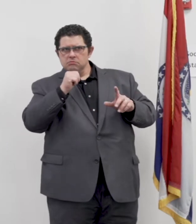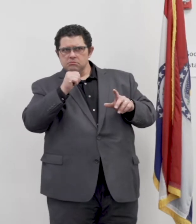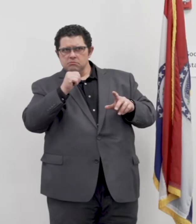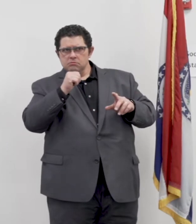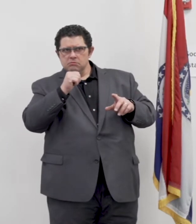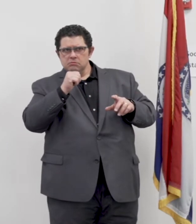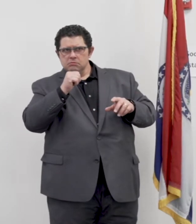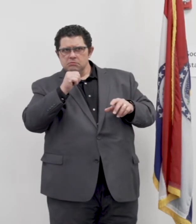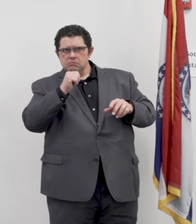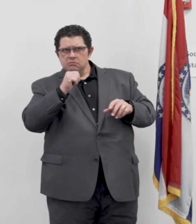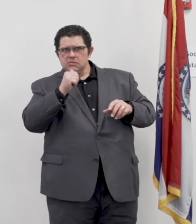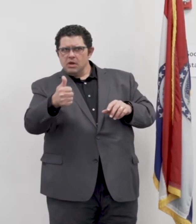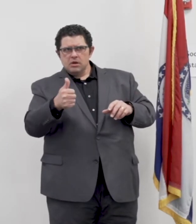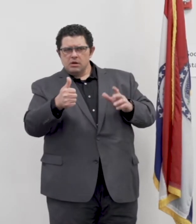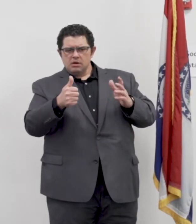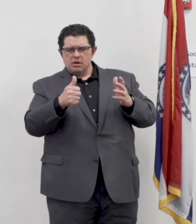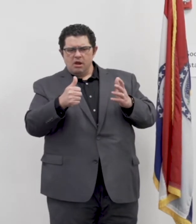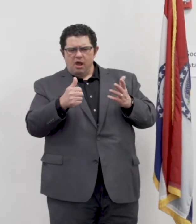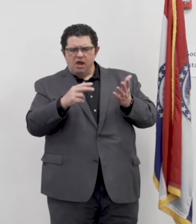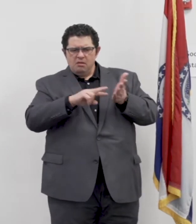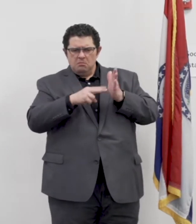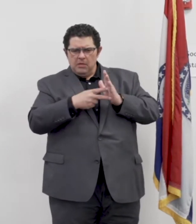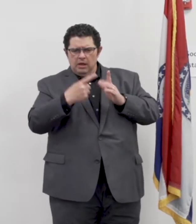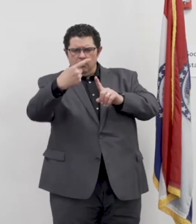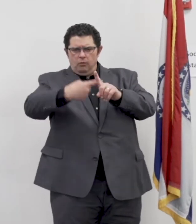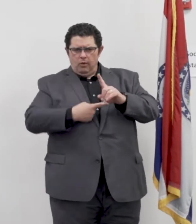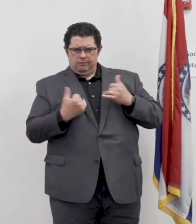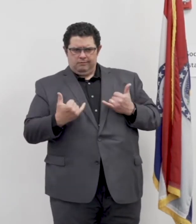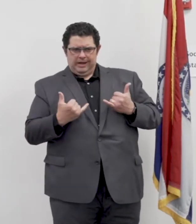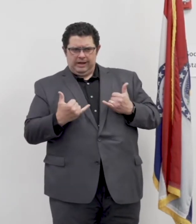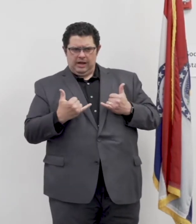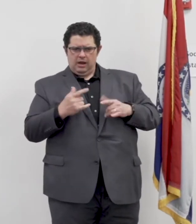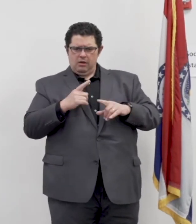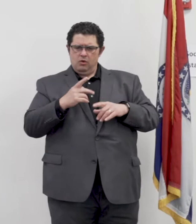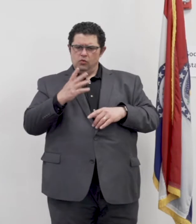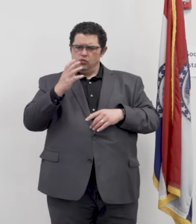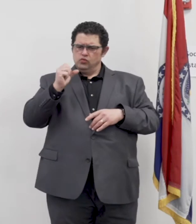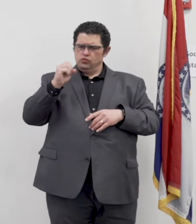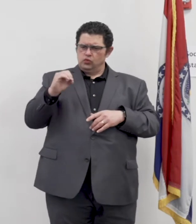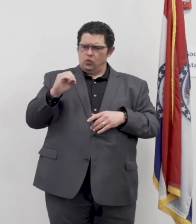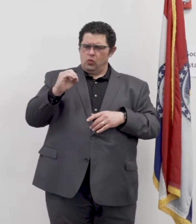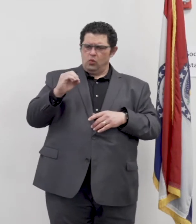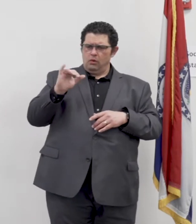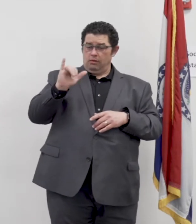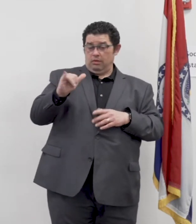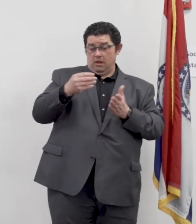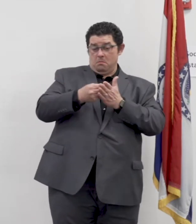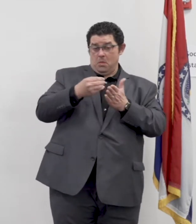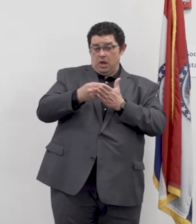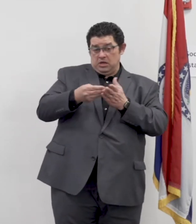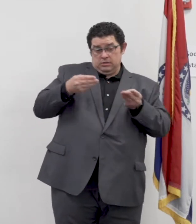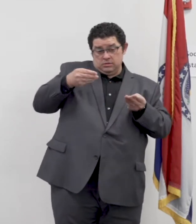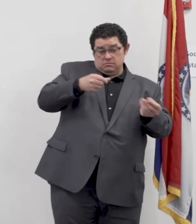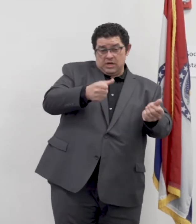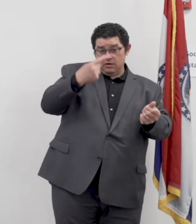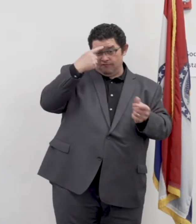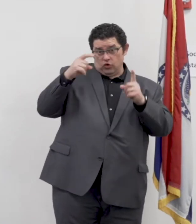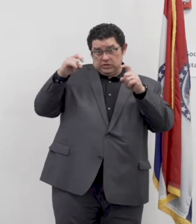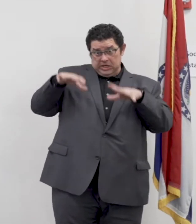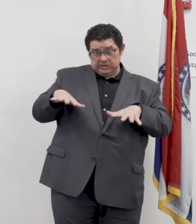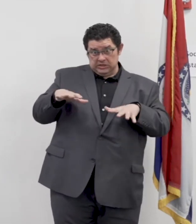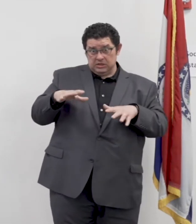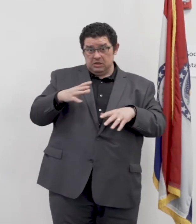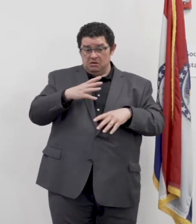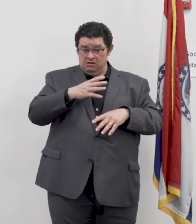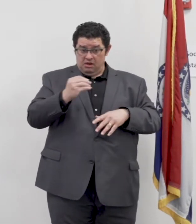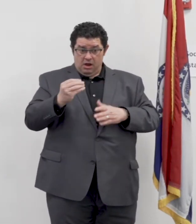possibly going to catch the virus. So spending a large amount of money, of this money, on the testing at the point where everyone could possibly already